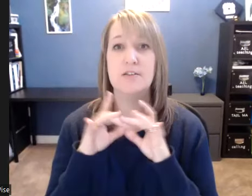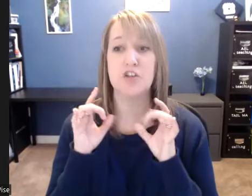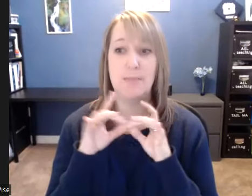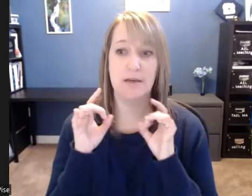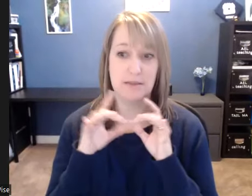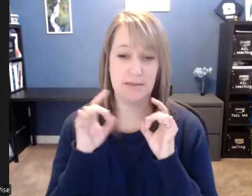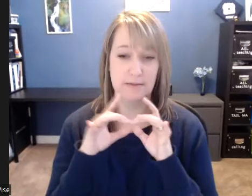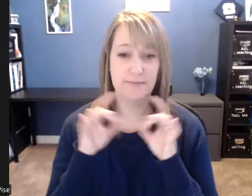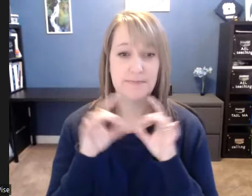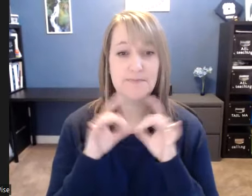Starbucks.